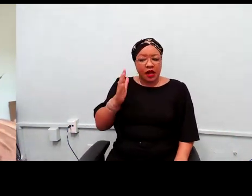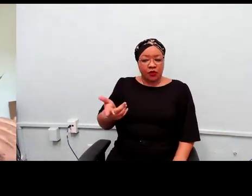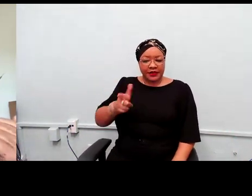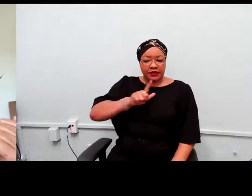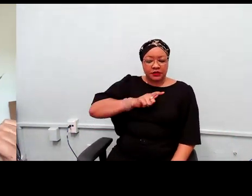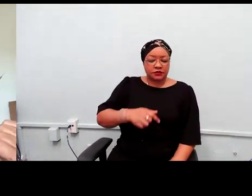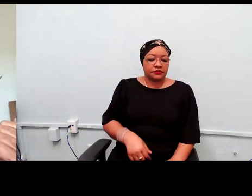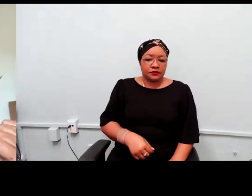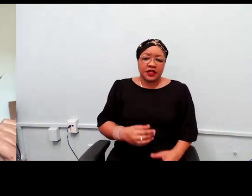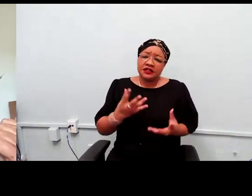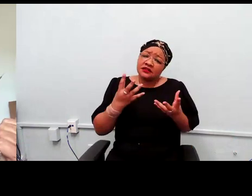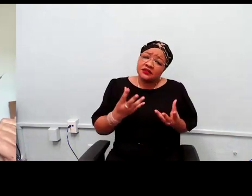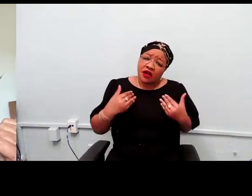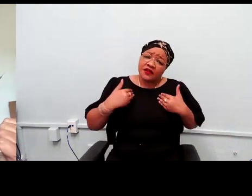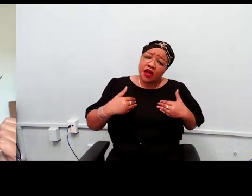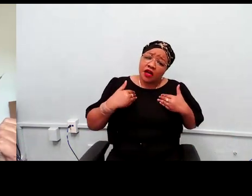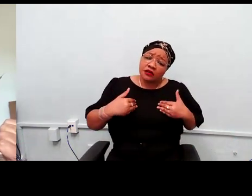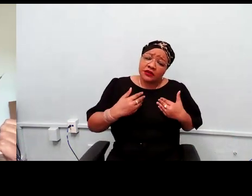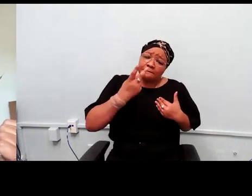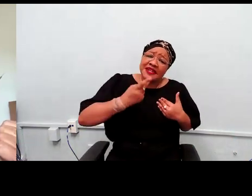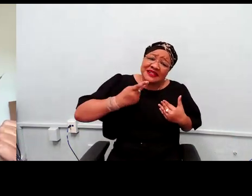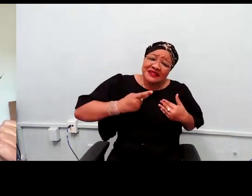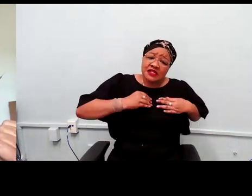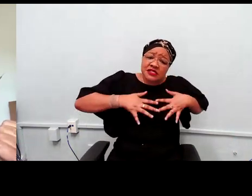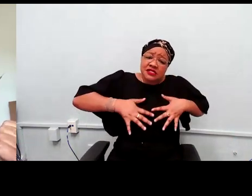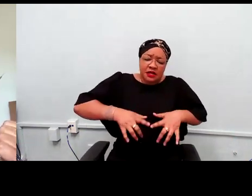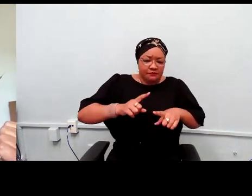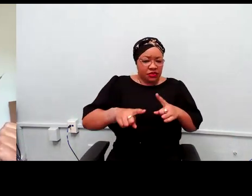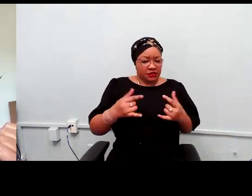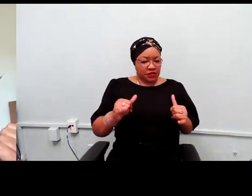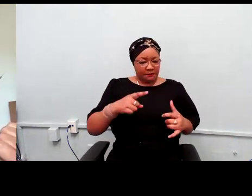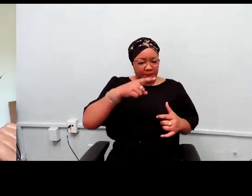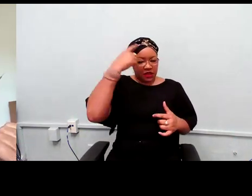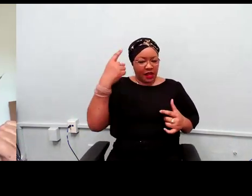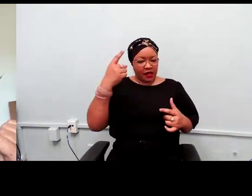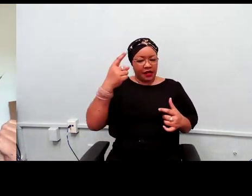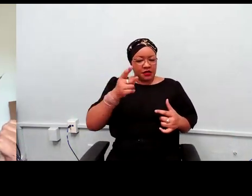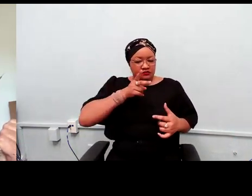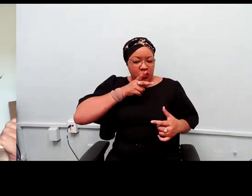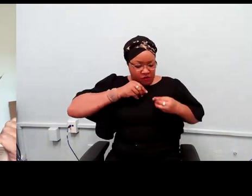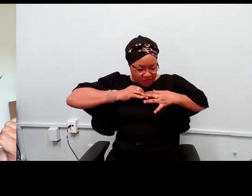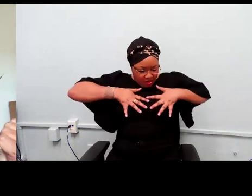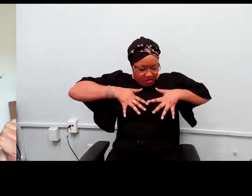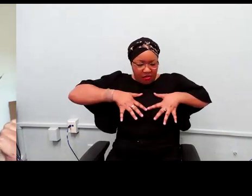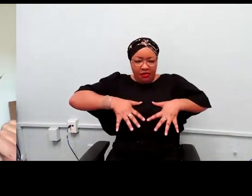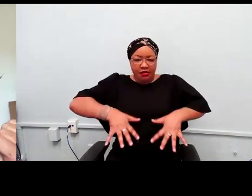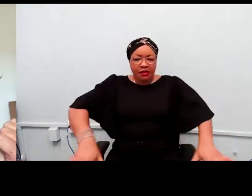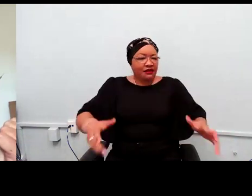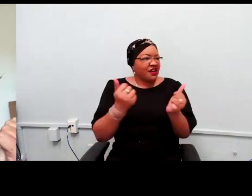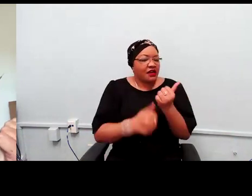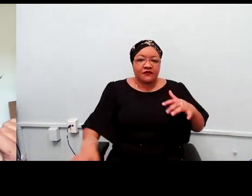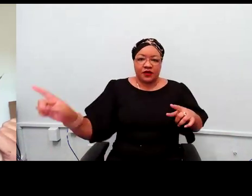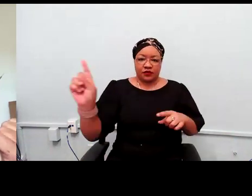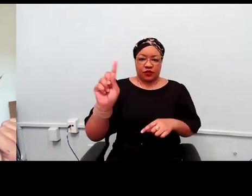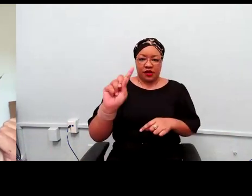Tender, long, sweet pink branches laced with sticky tar, death's stale breath everywhere she turns, surrounded